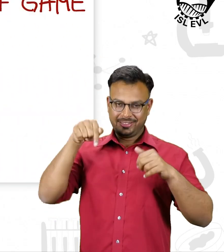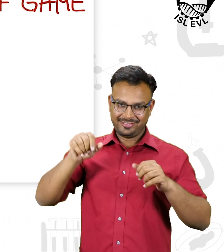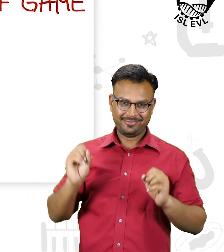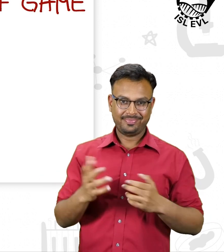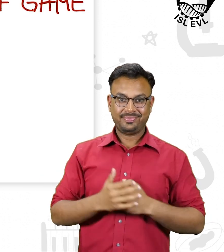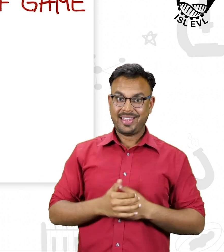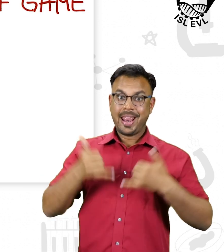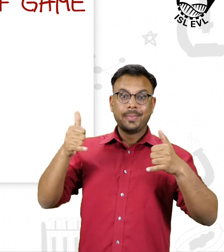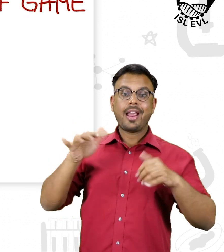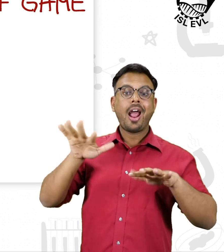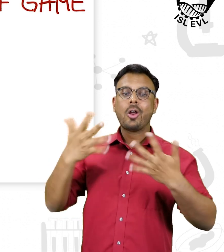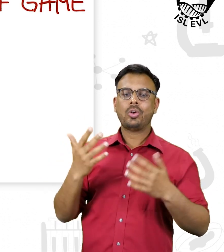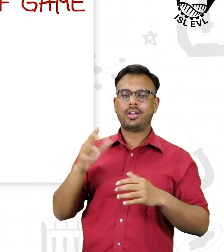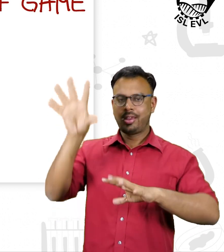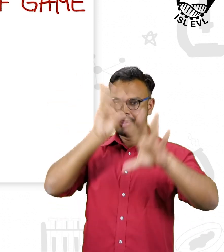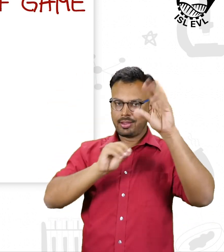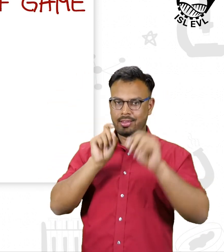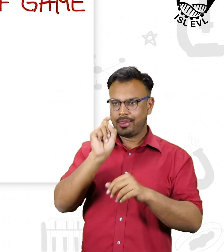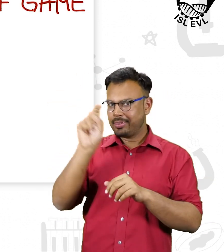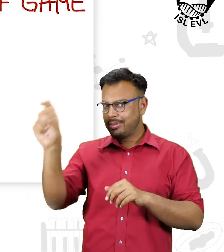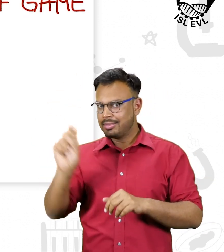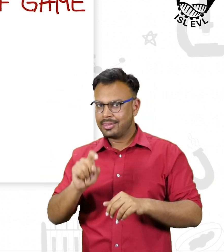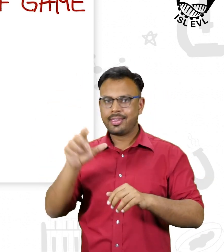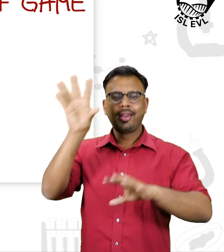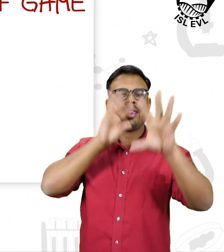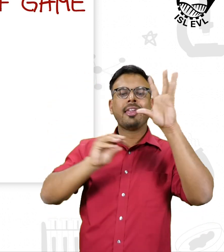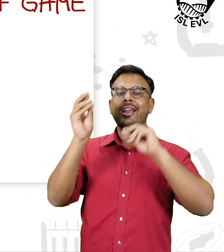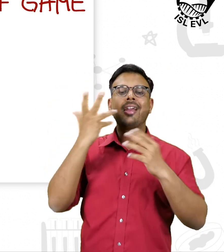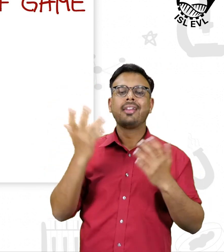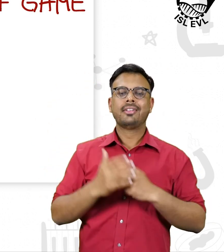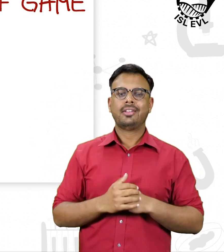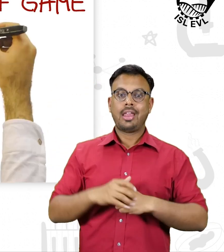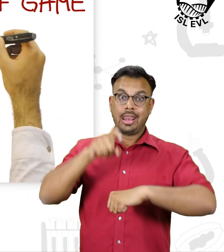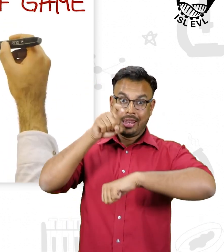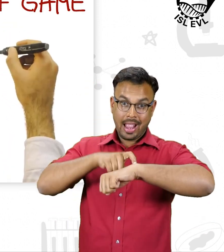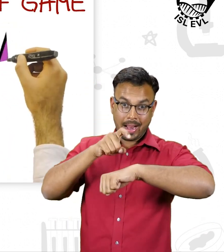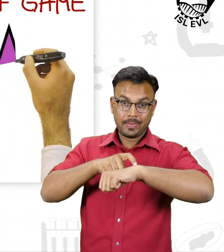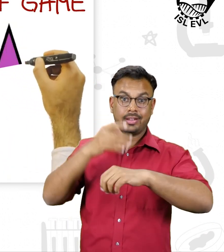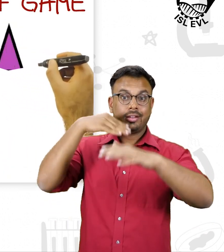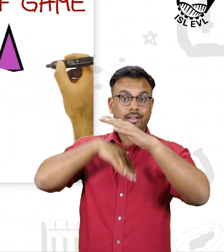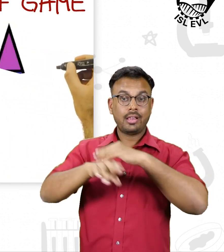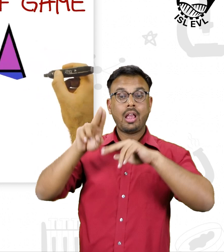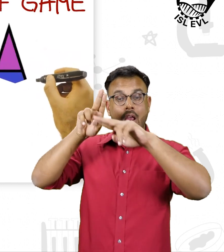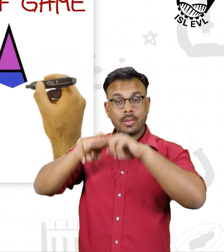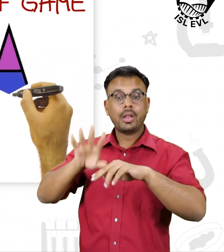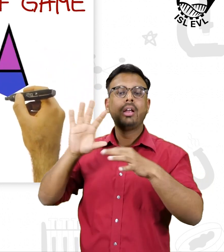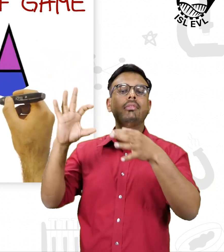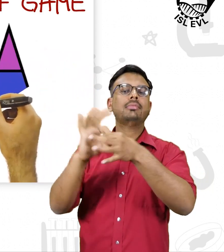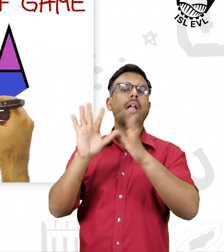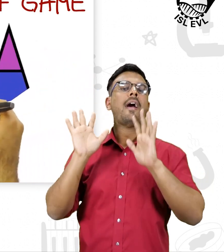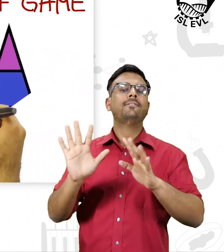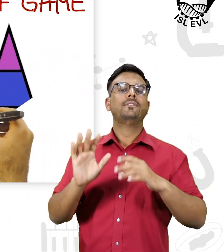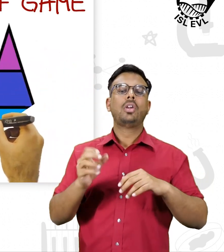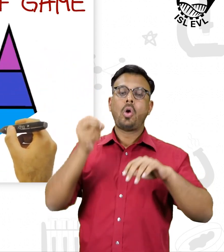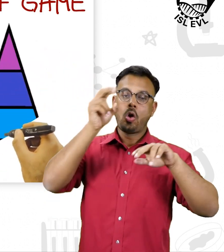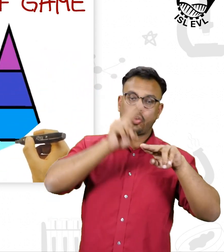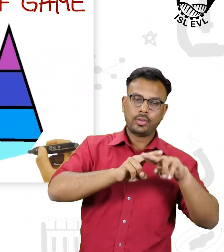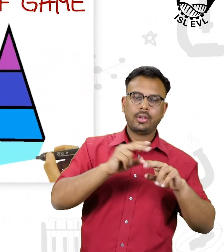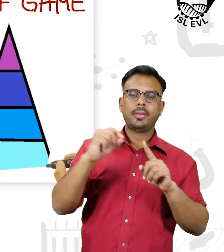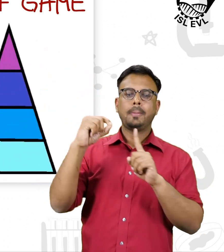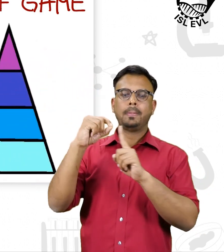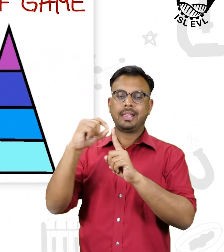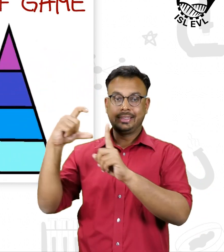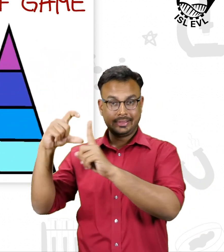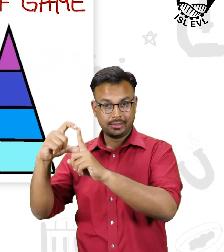learning game has 4 levels, showing the 4 factors affecting the clock. Oscillator frequency, phase difference,